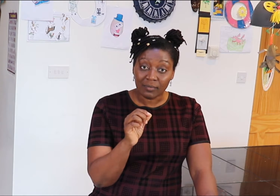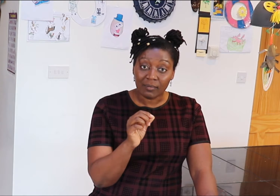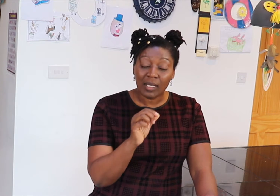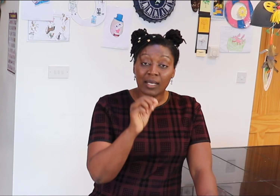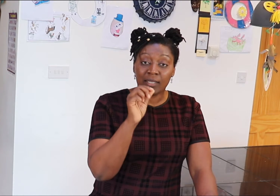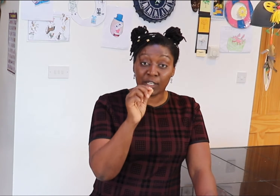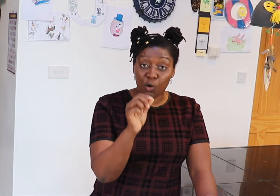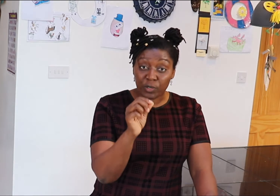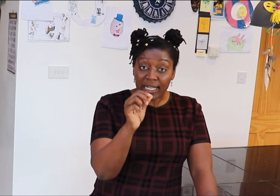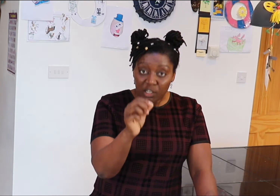the